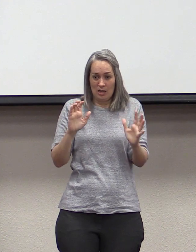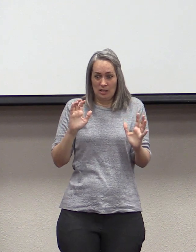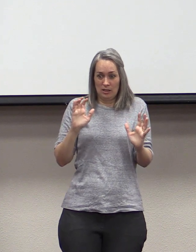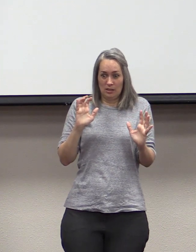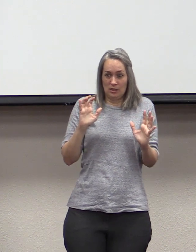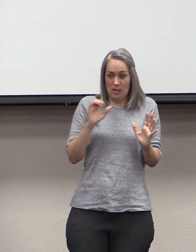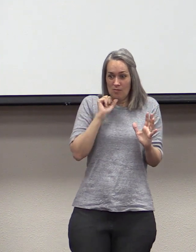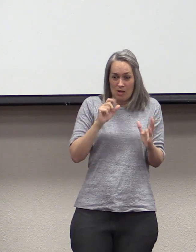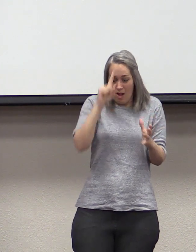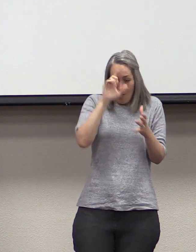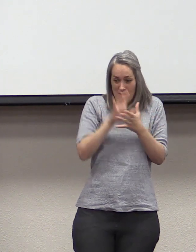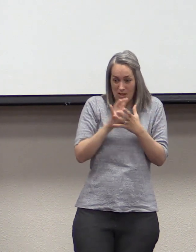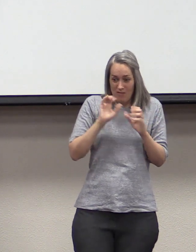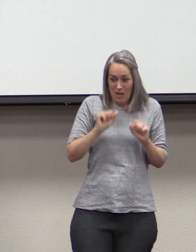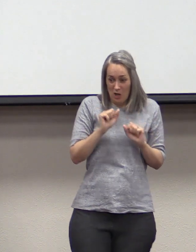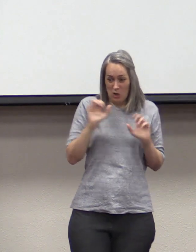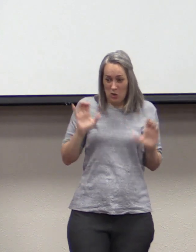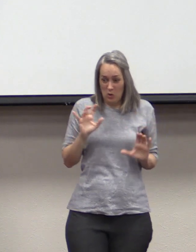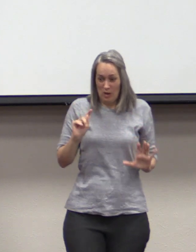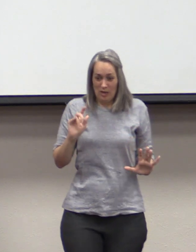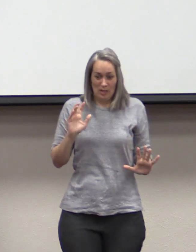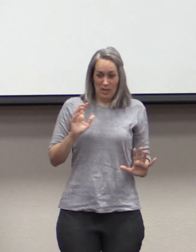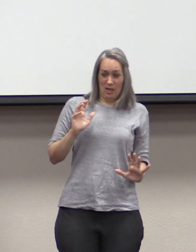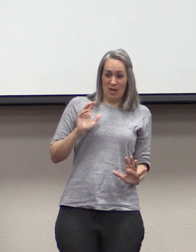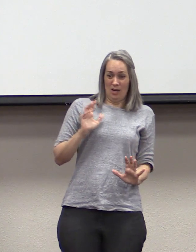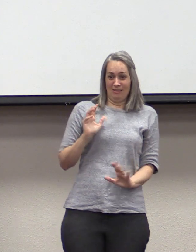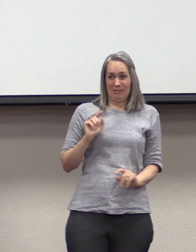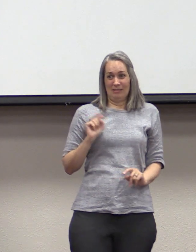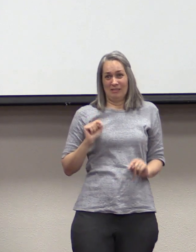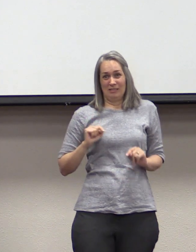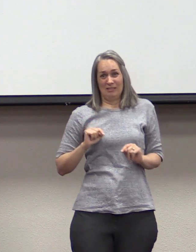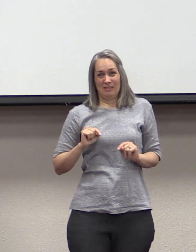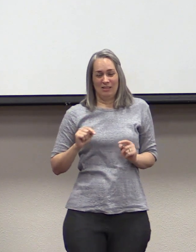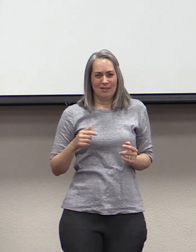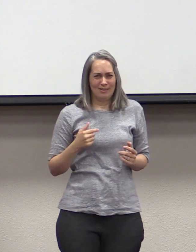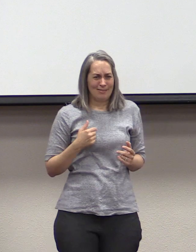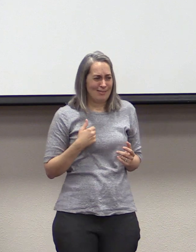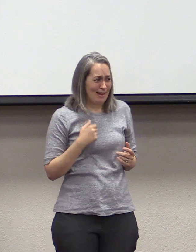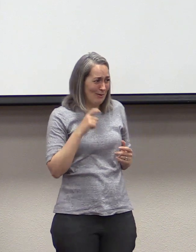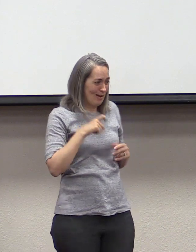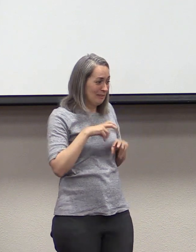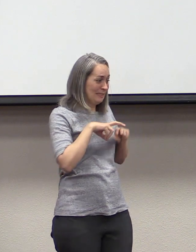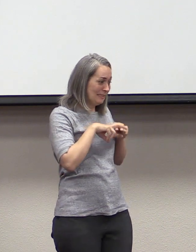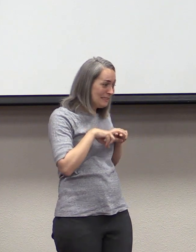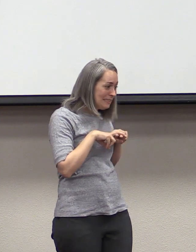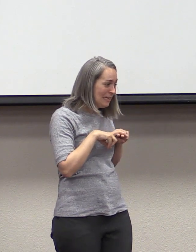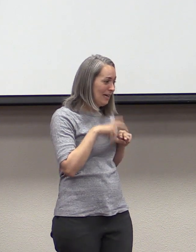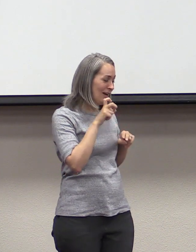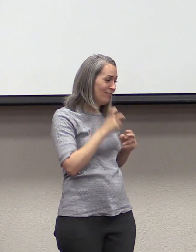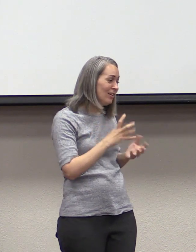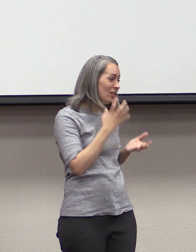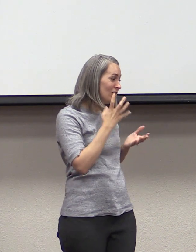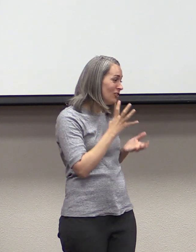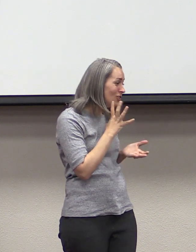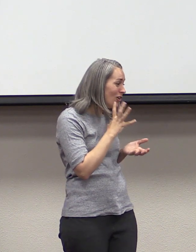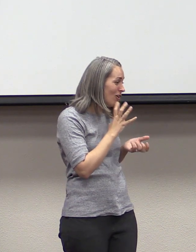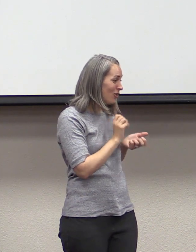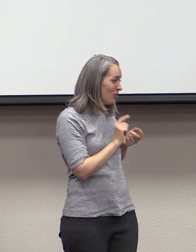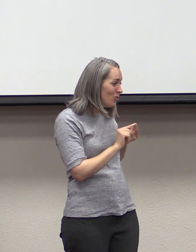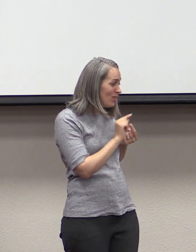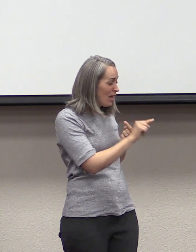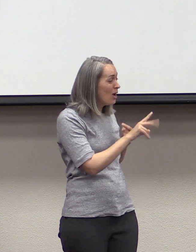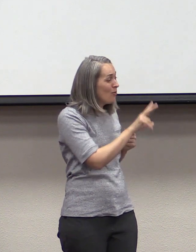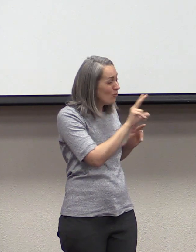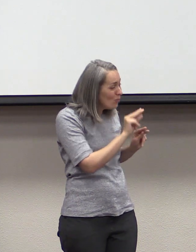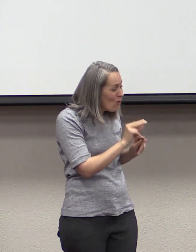the belief that they could go through it. And I would have to sit there and I would have to talk to them and say, no, this